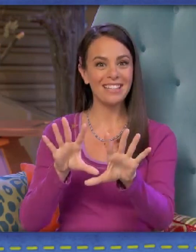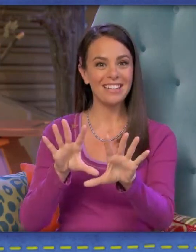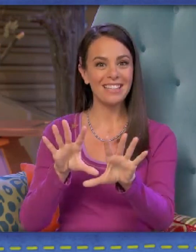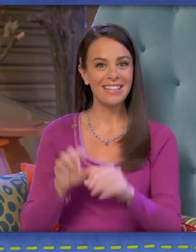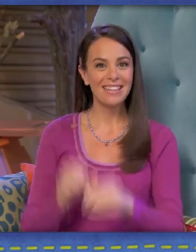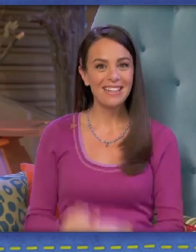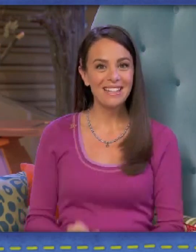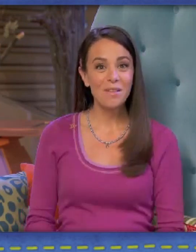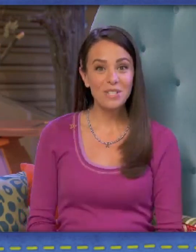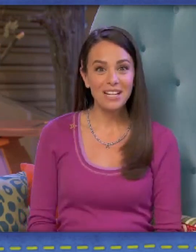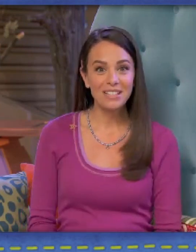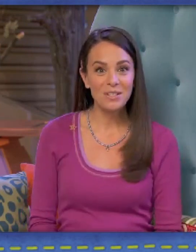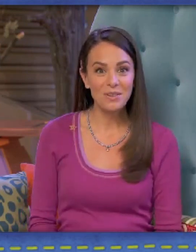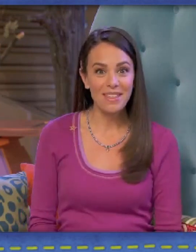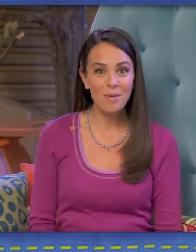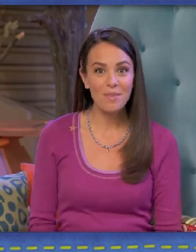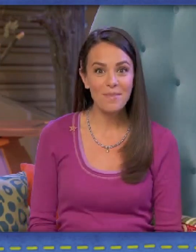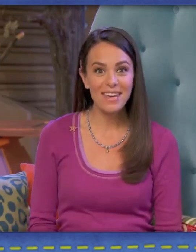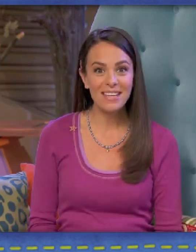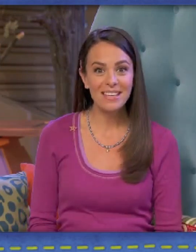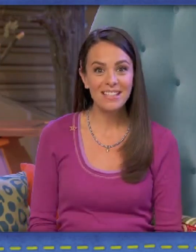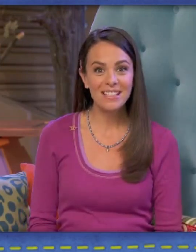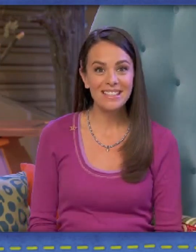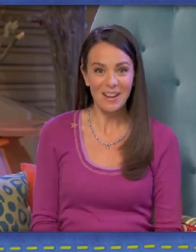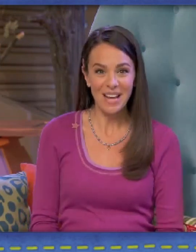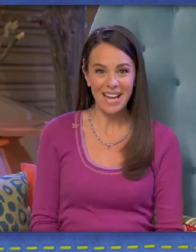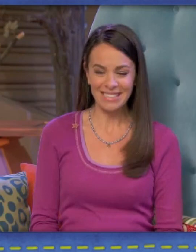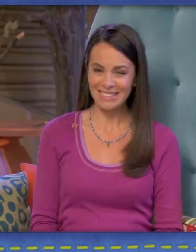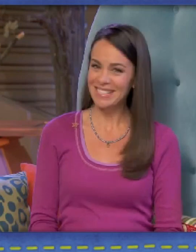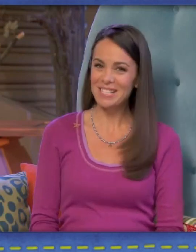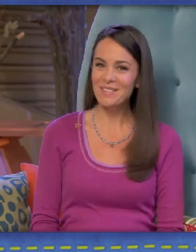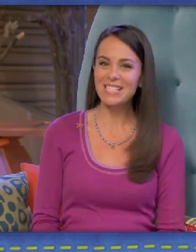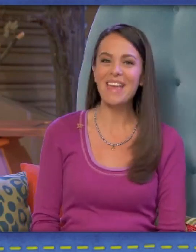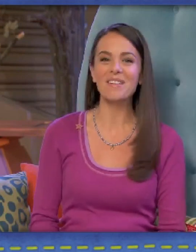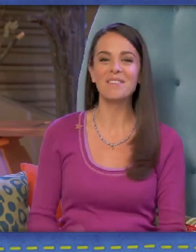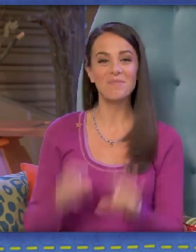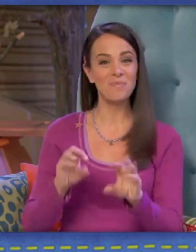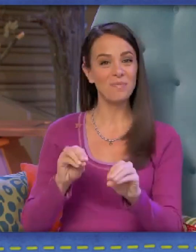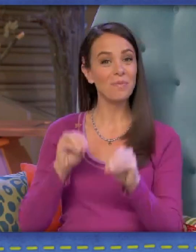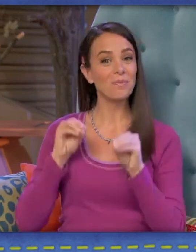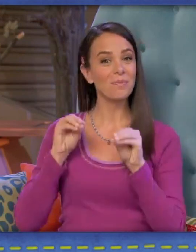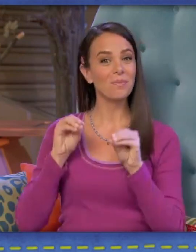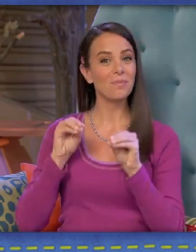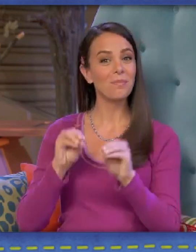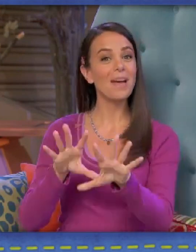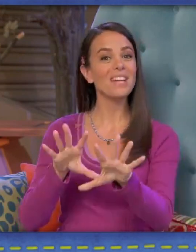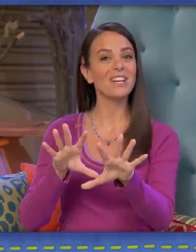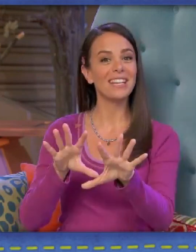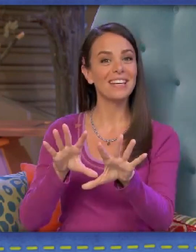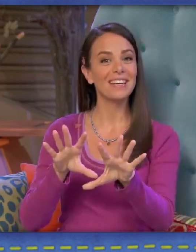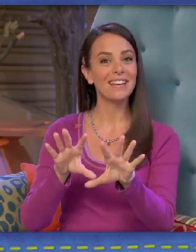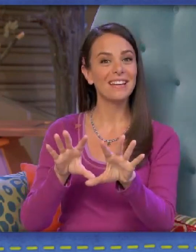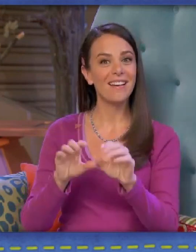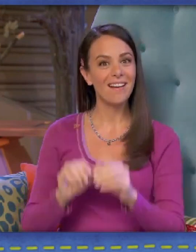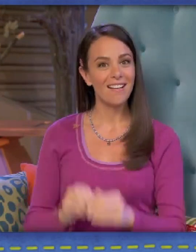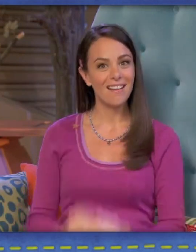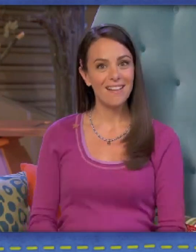Magic. Would you like to try that with me? Okay, let's do it together.